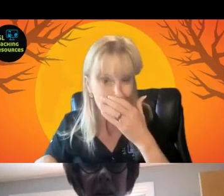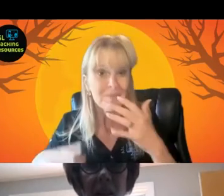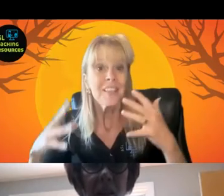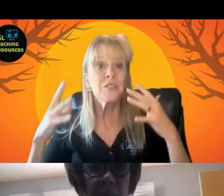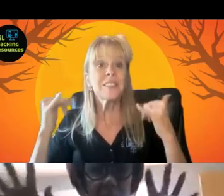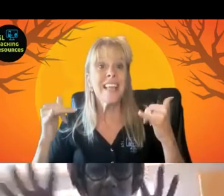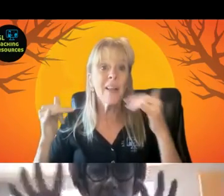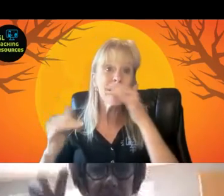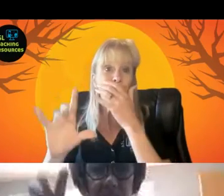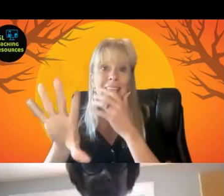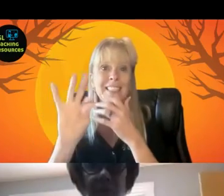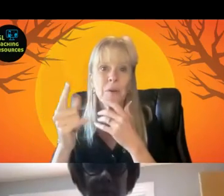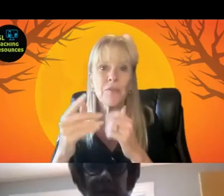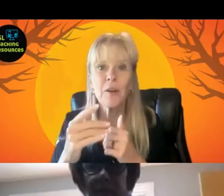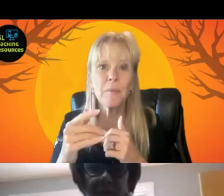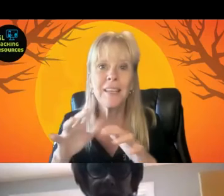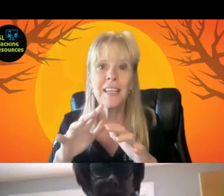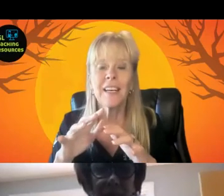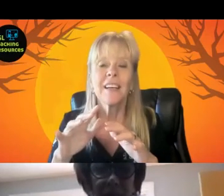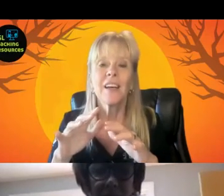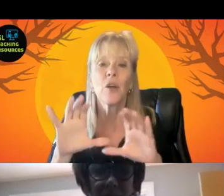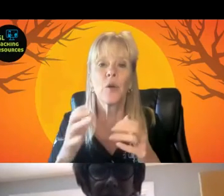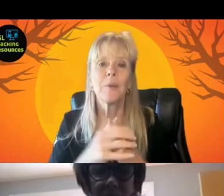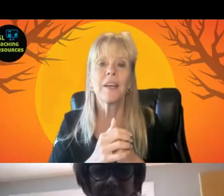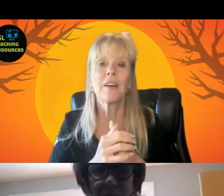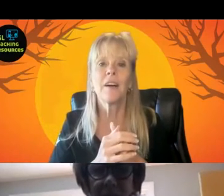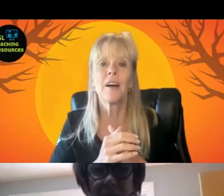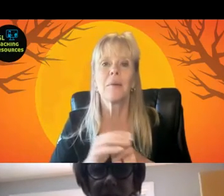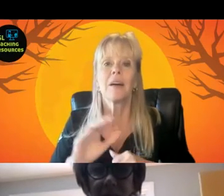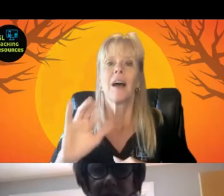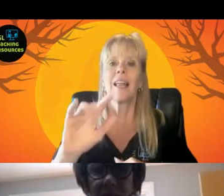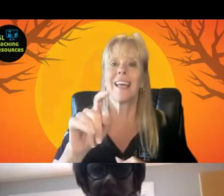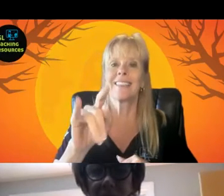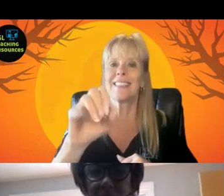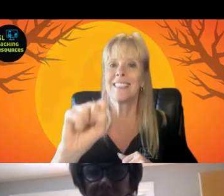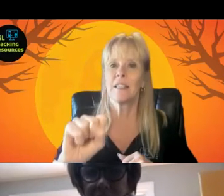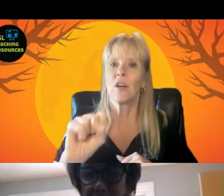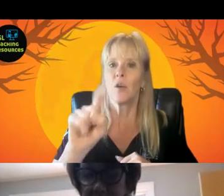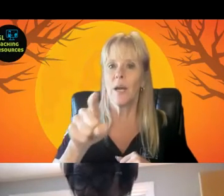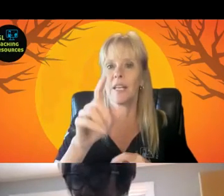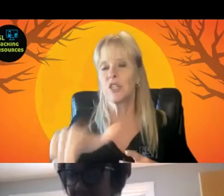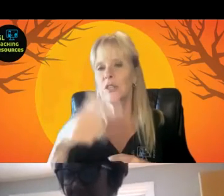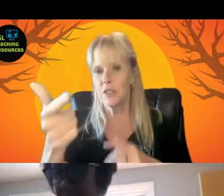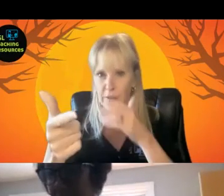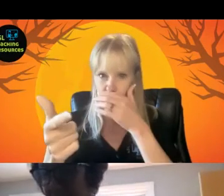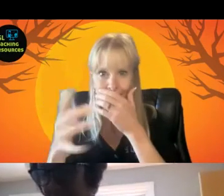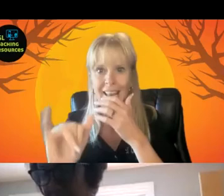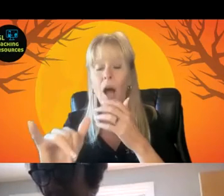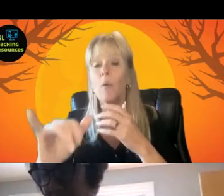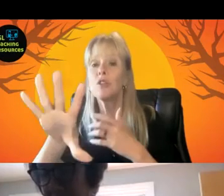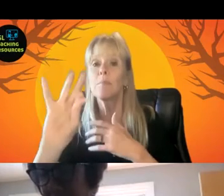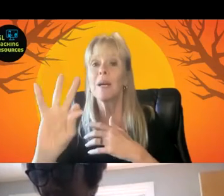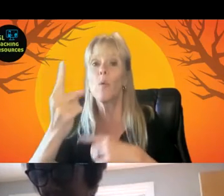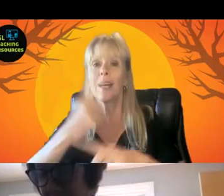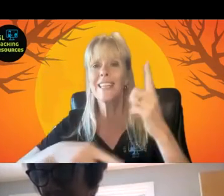Right. So now let's pick someone from the group here. Alexis, Go ahead, it's your turn. Now